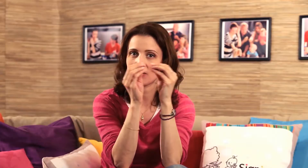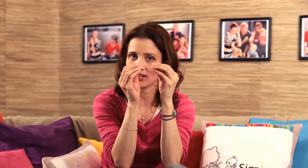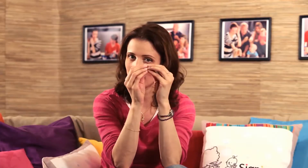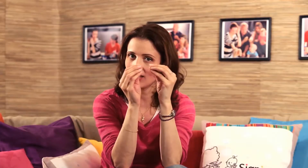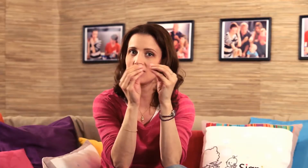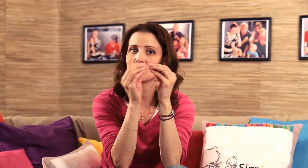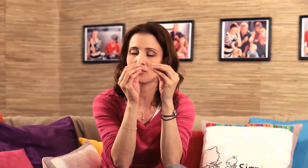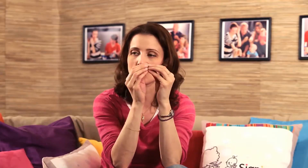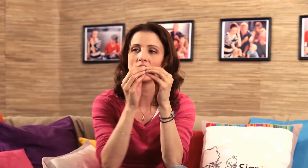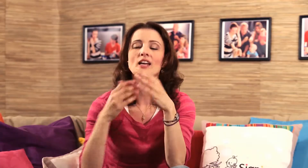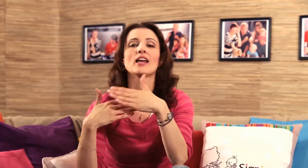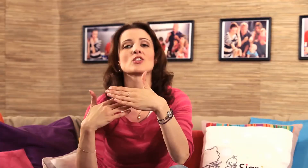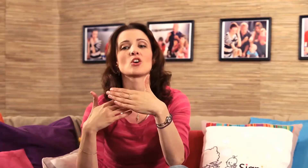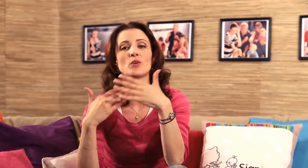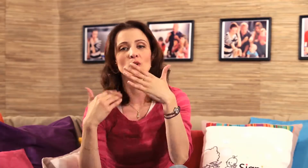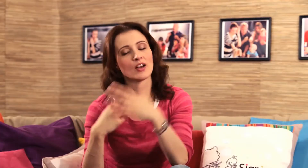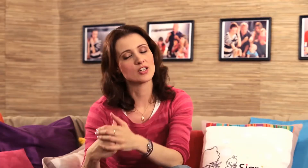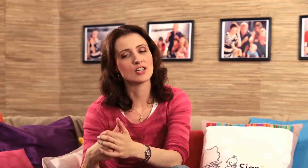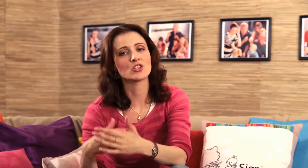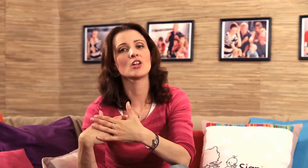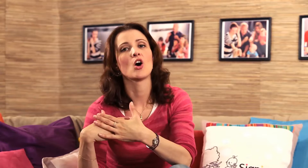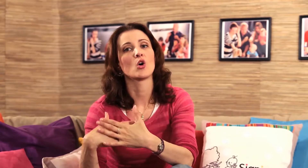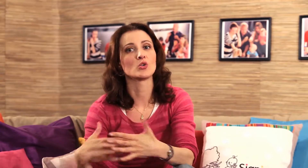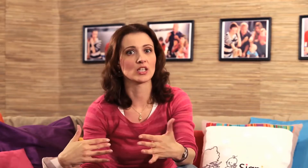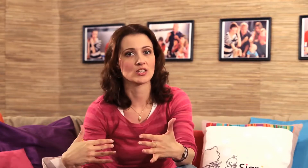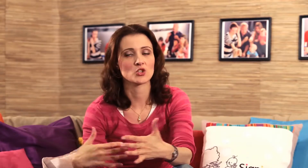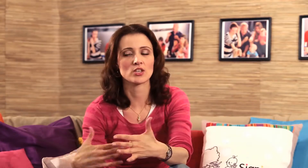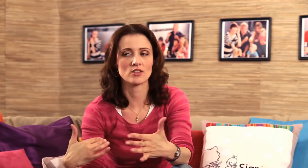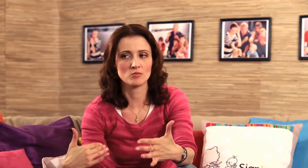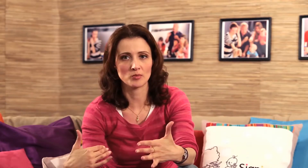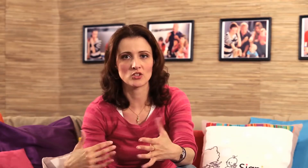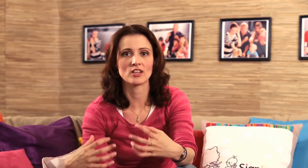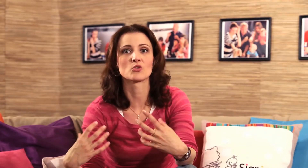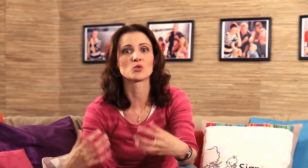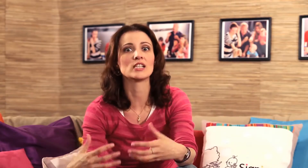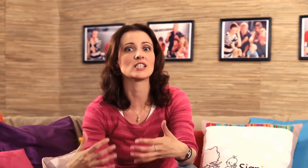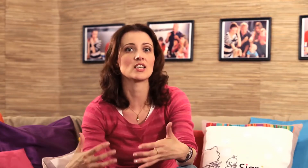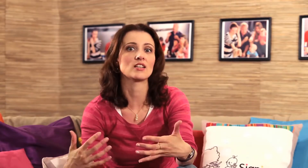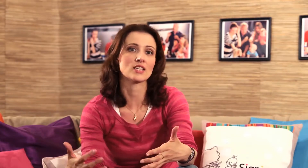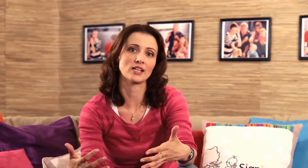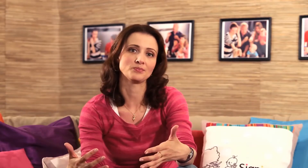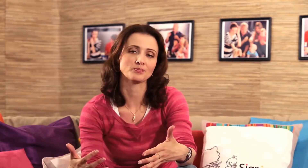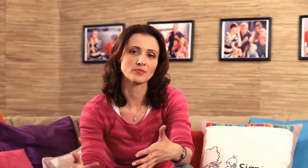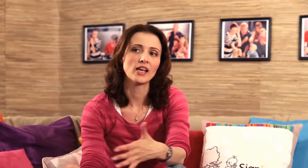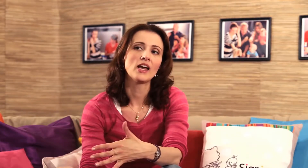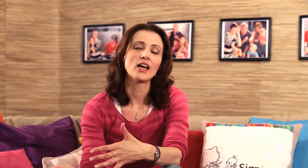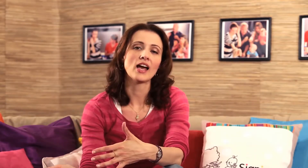we not done yet? Do you want more? And so when you have that attention, hold it. Stretch out the moment so that they can really see the sign. After